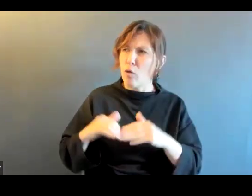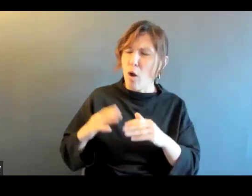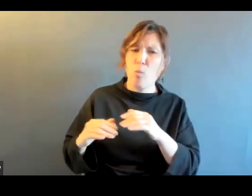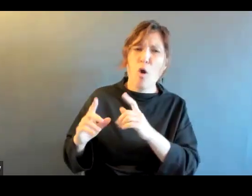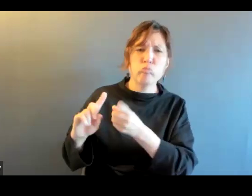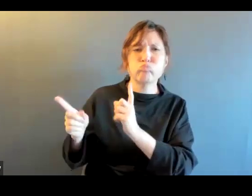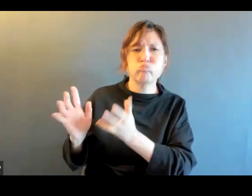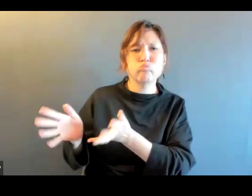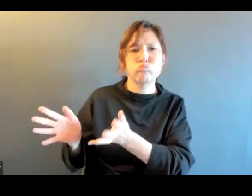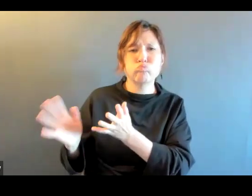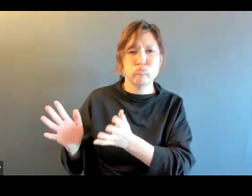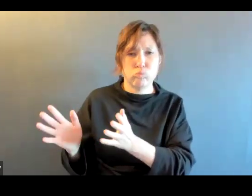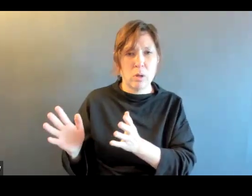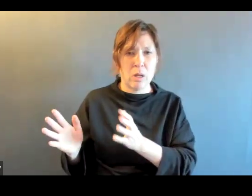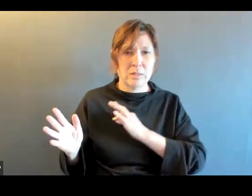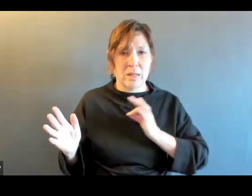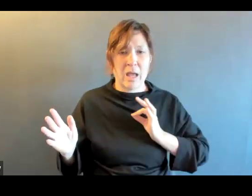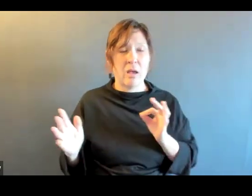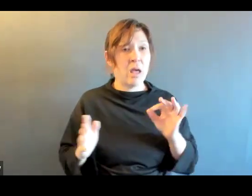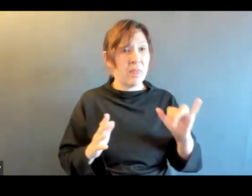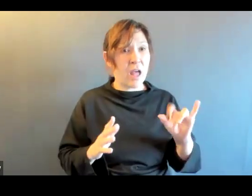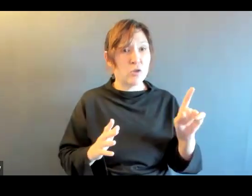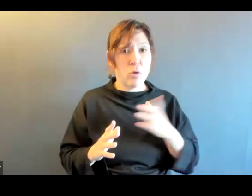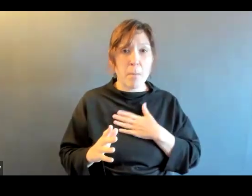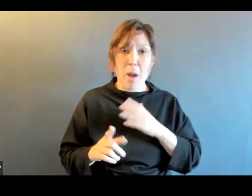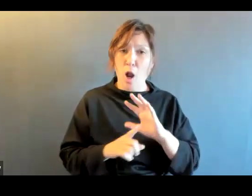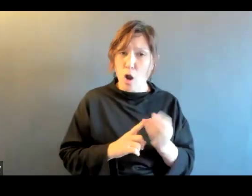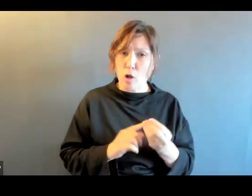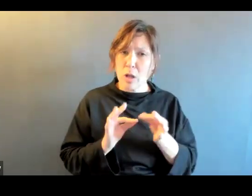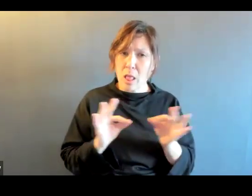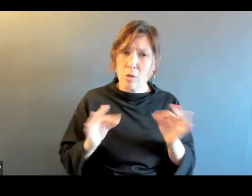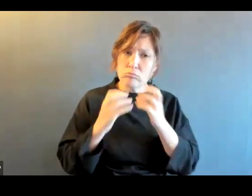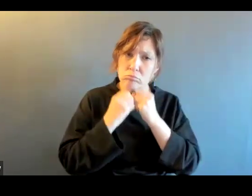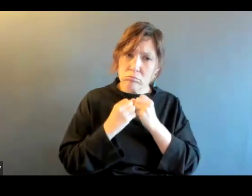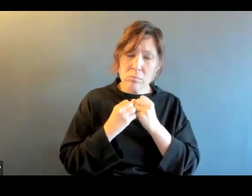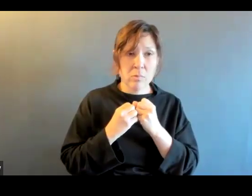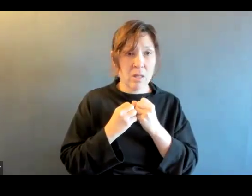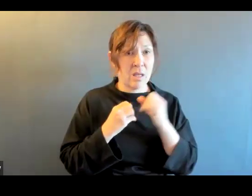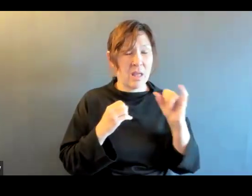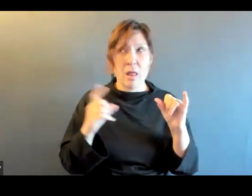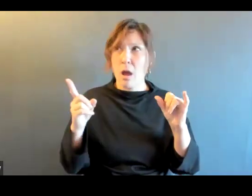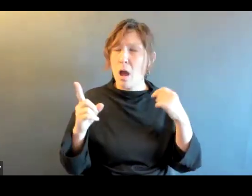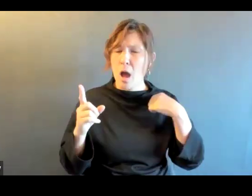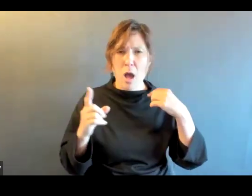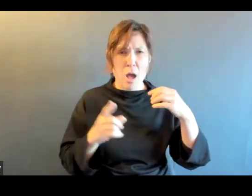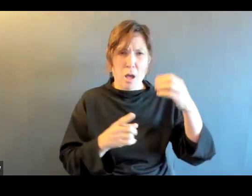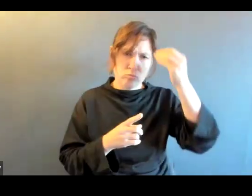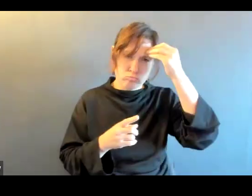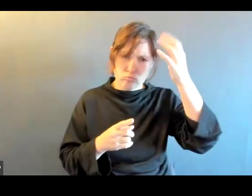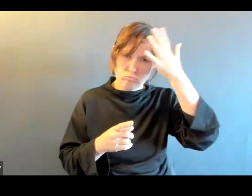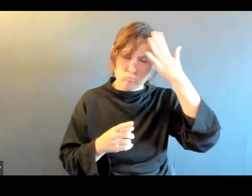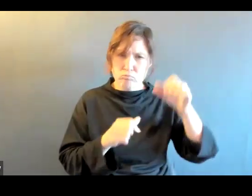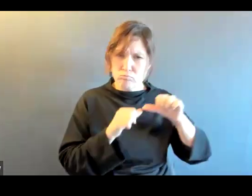where I truly felt I belonged and where my culture and language were valued. Those values have stayed with me. I still speak and write